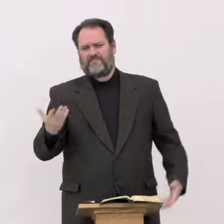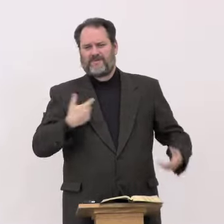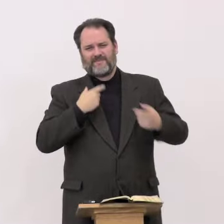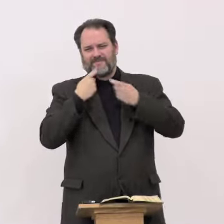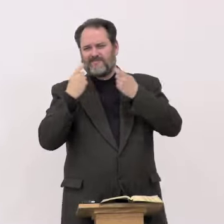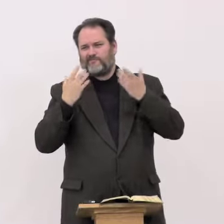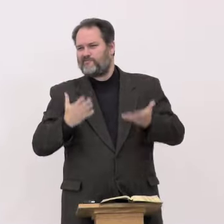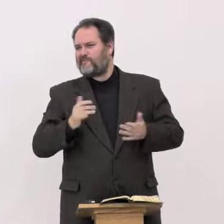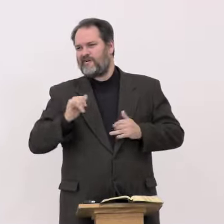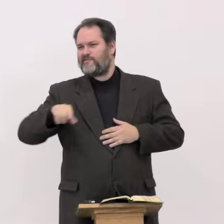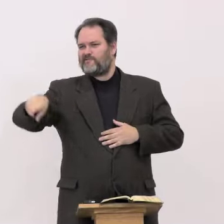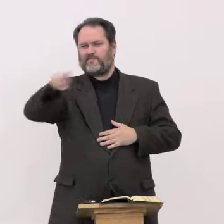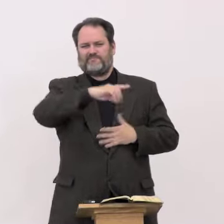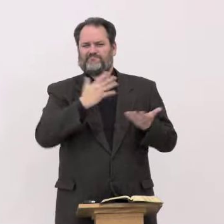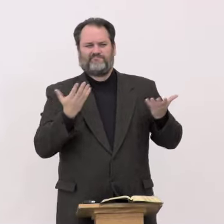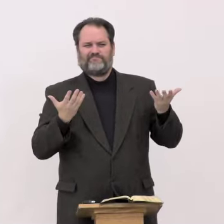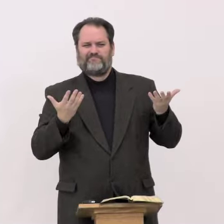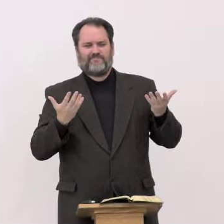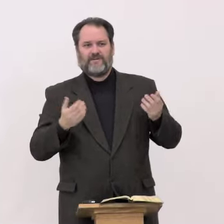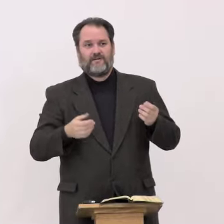I don't earn anyone's respect.